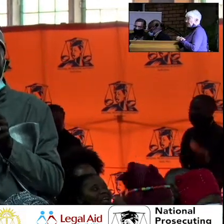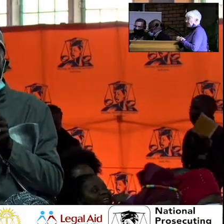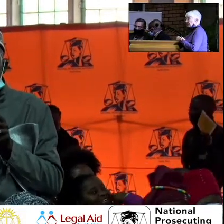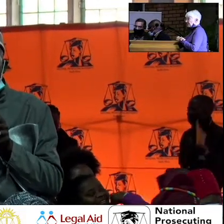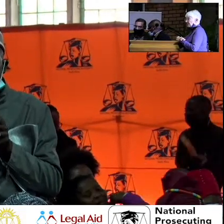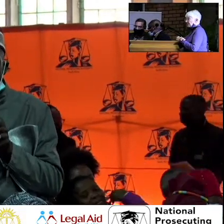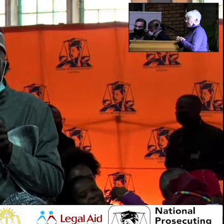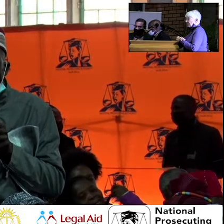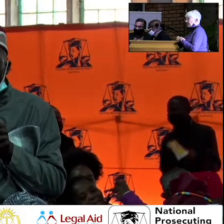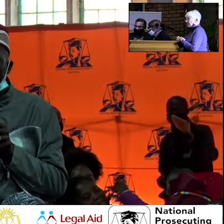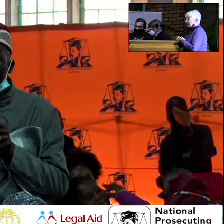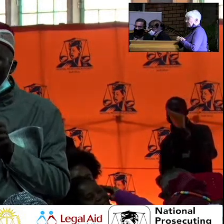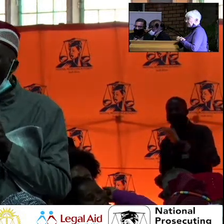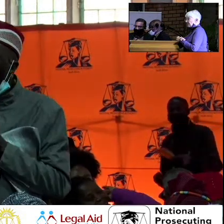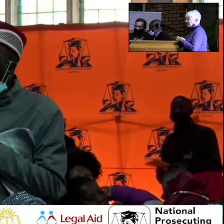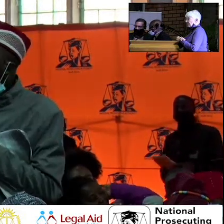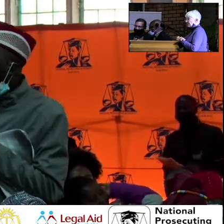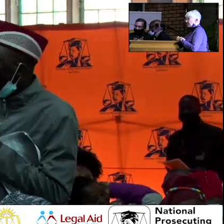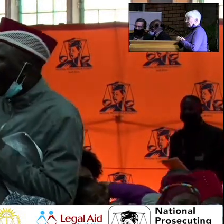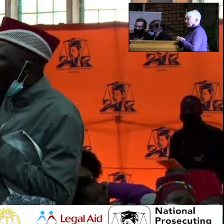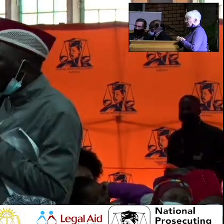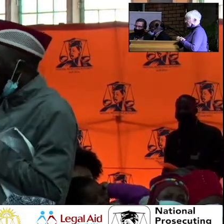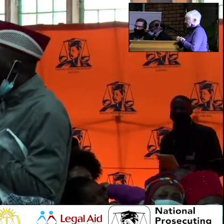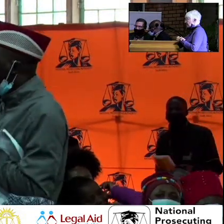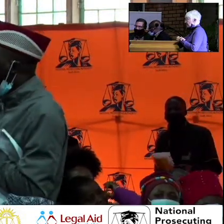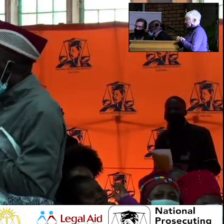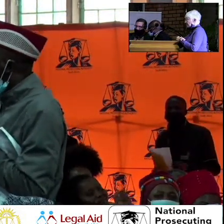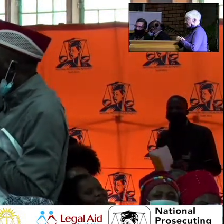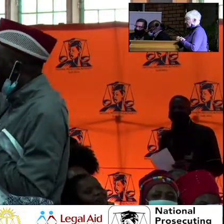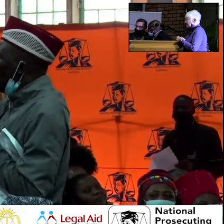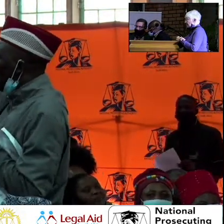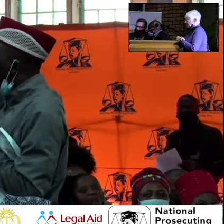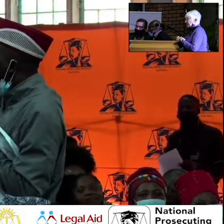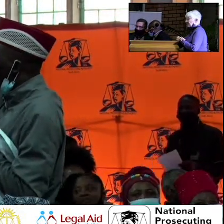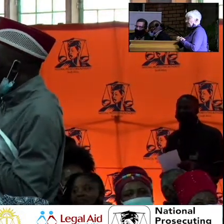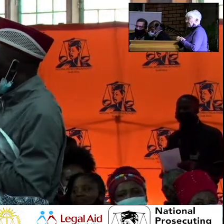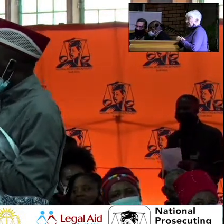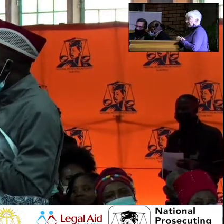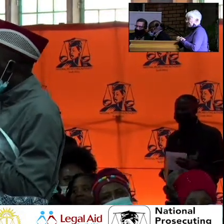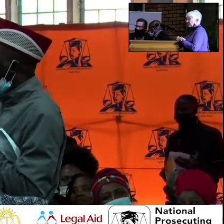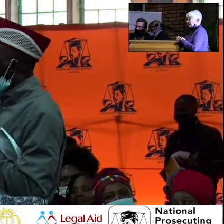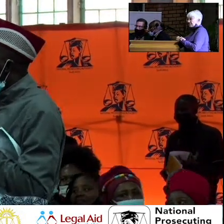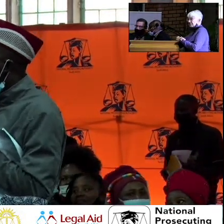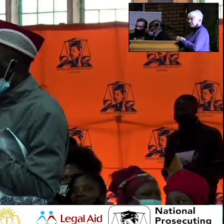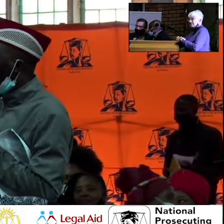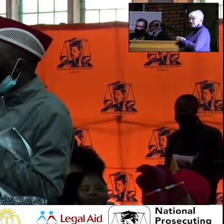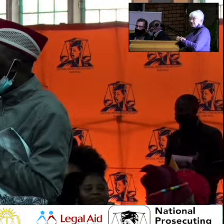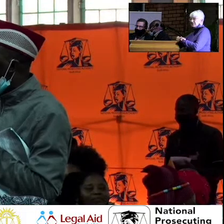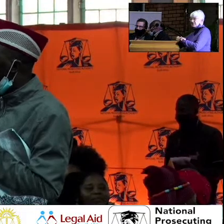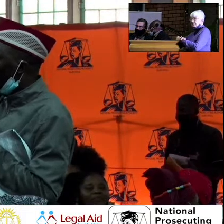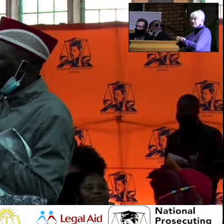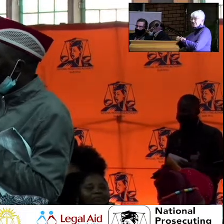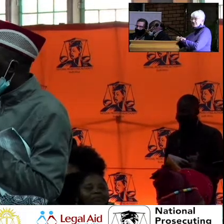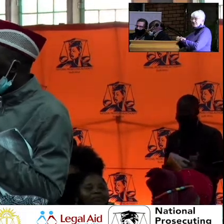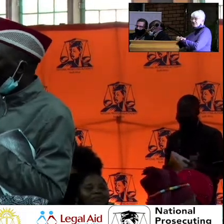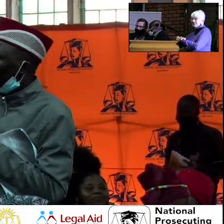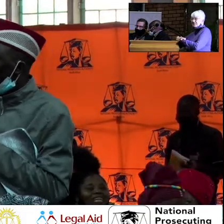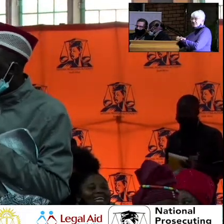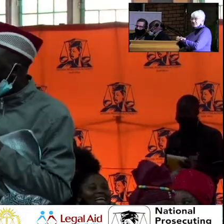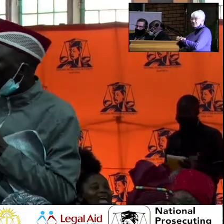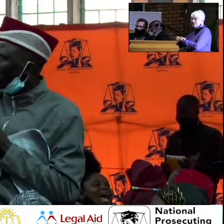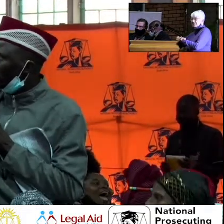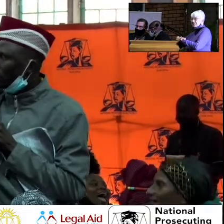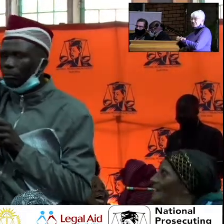I'm also saying all the neighborhood watch must stand up. Neighborhood watch must stand up. All.